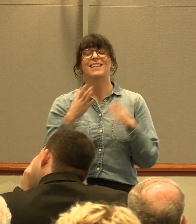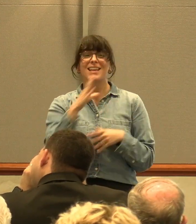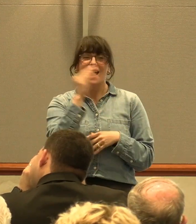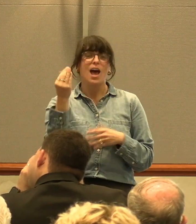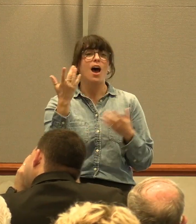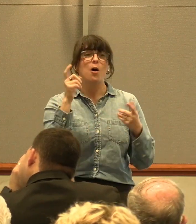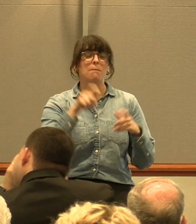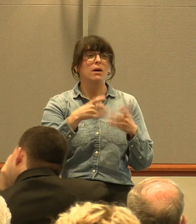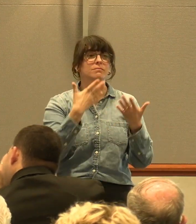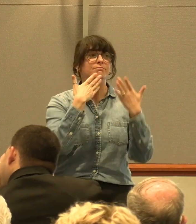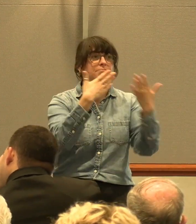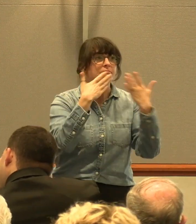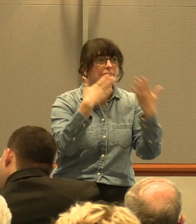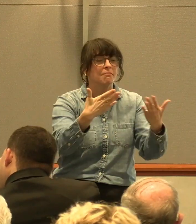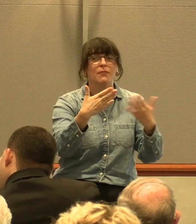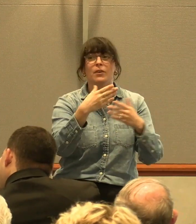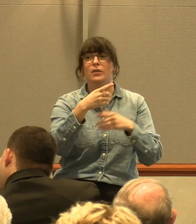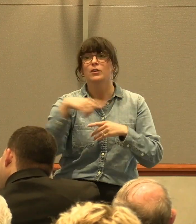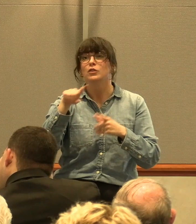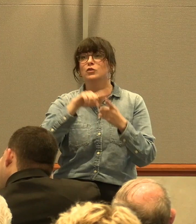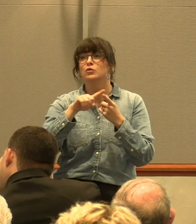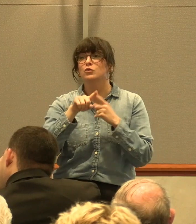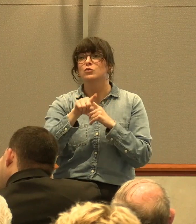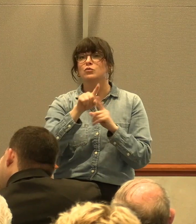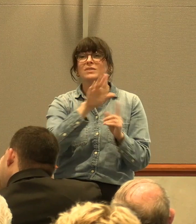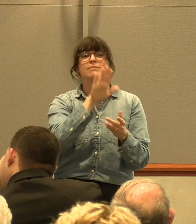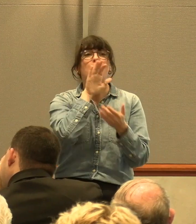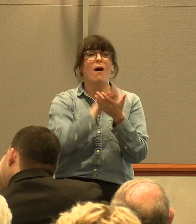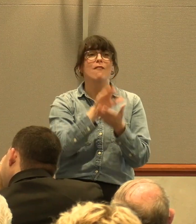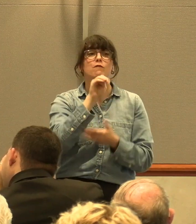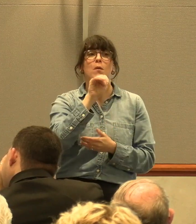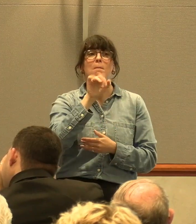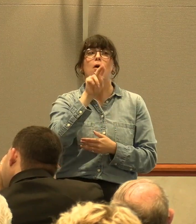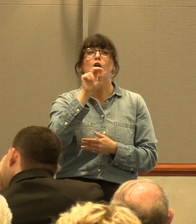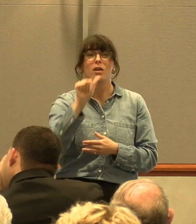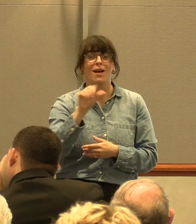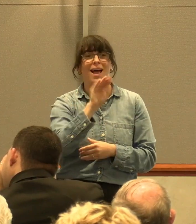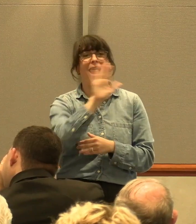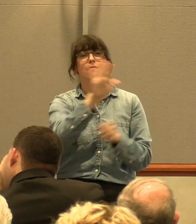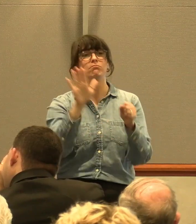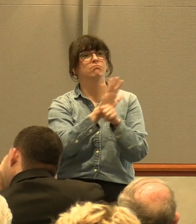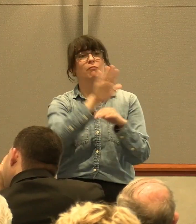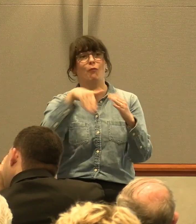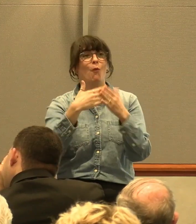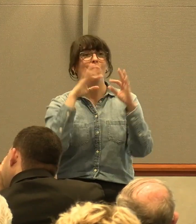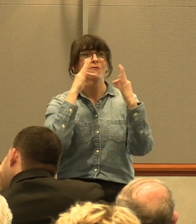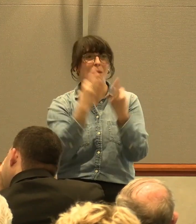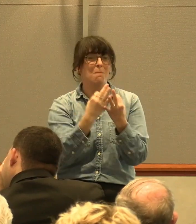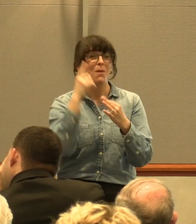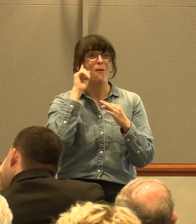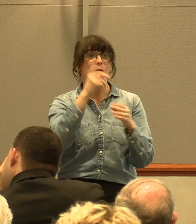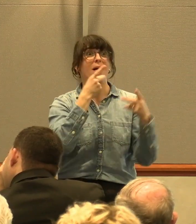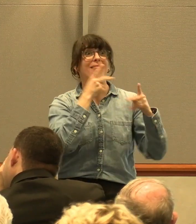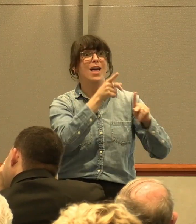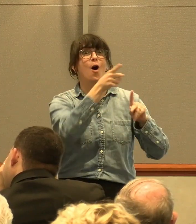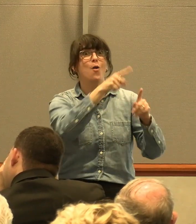must extend our thanks to your lovely wife, Myrna, and your entire family for loaning you to the people of Maryland for